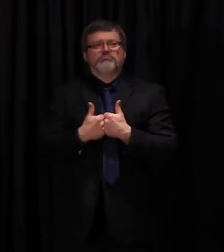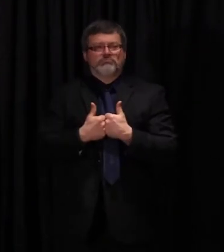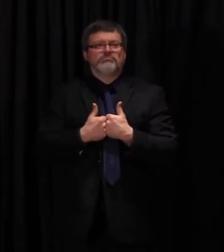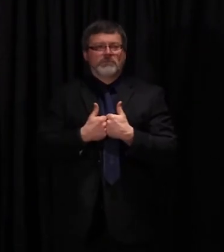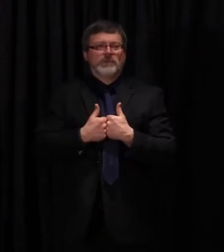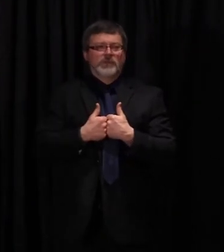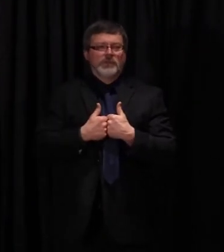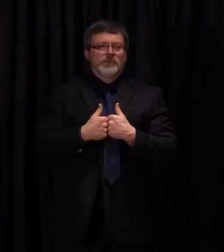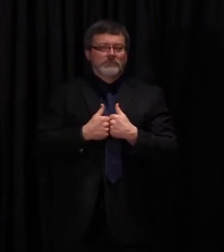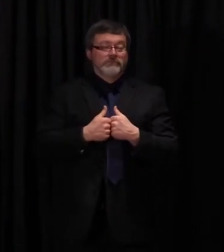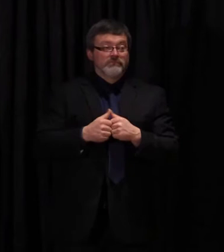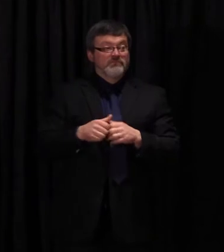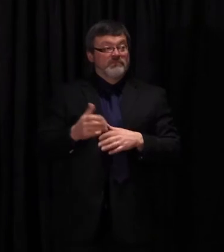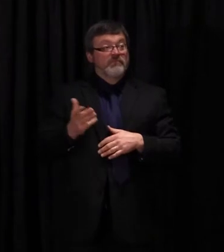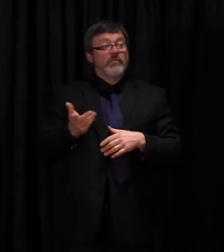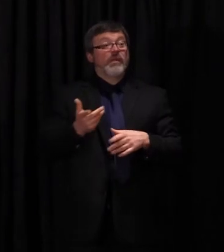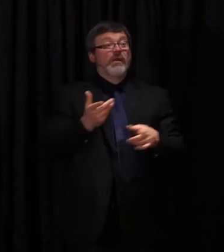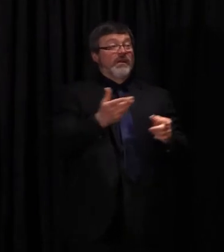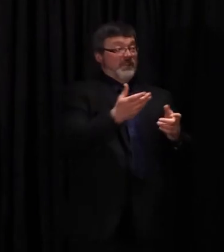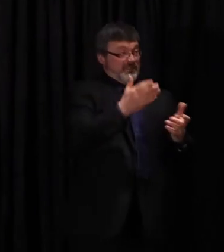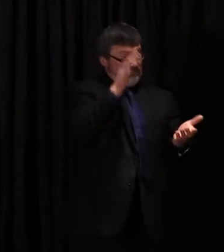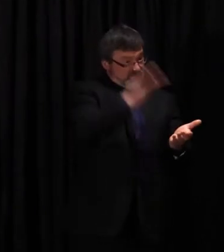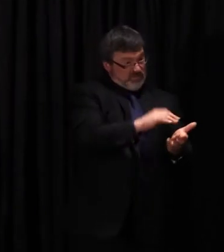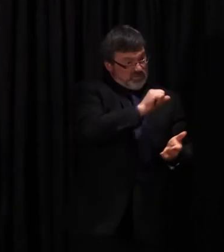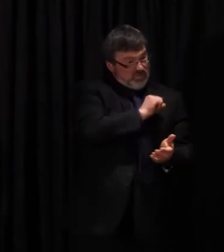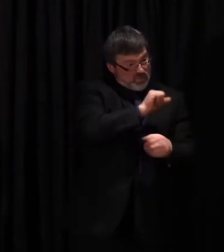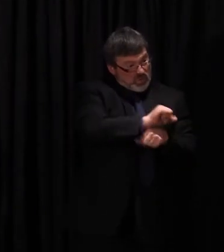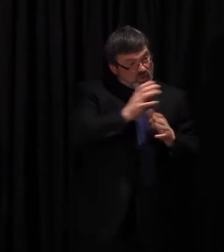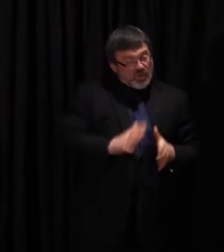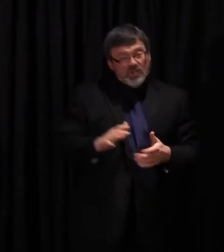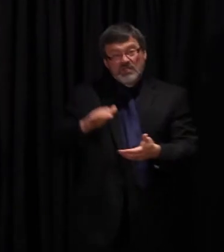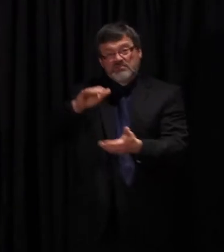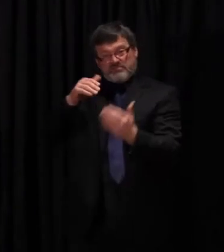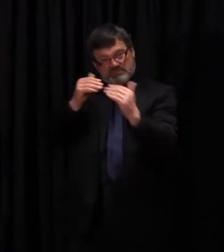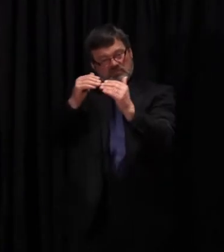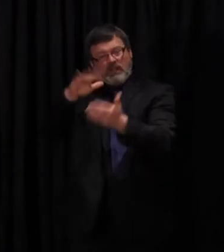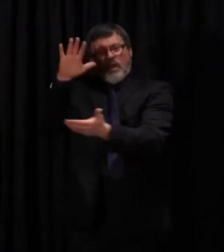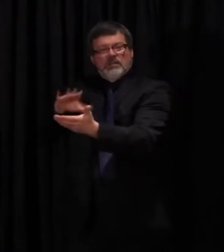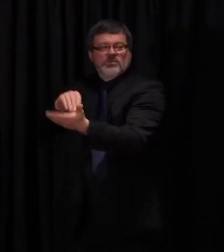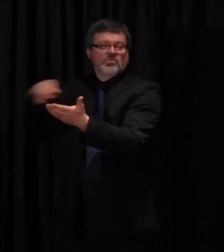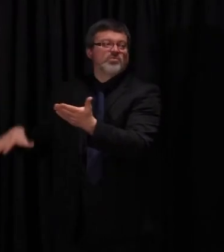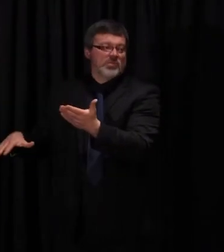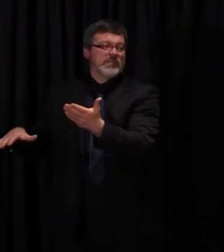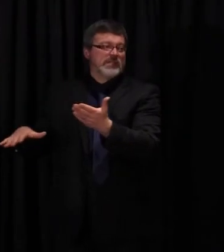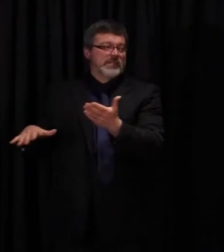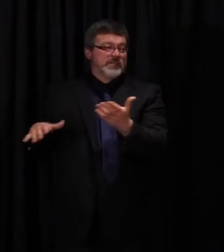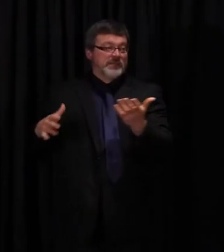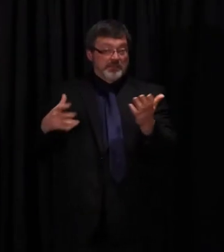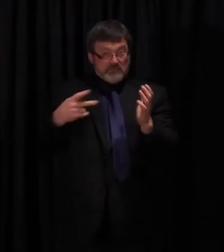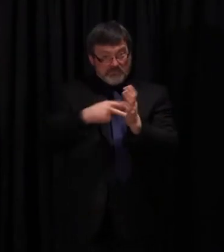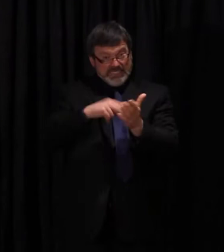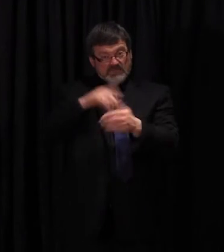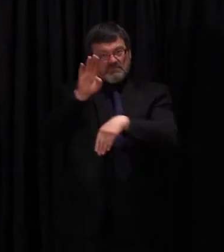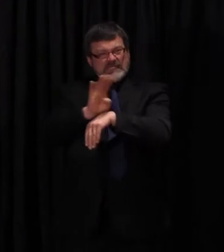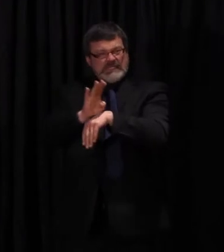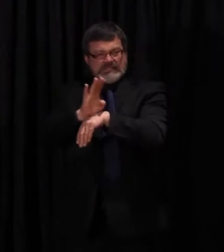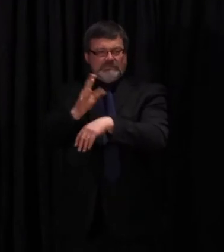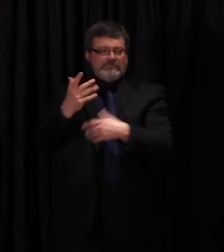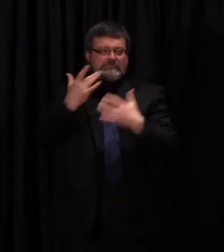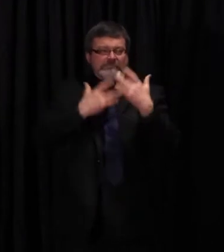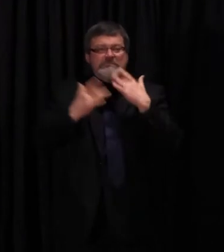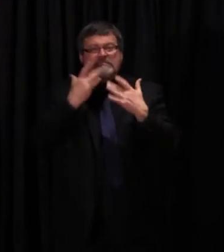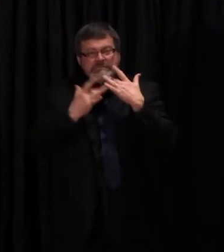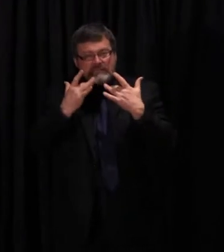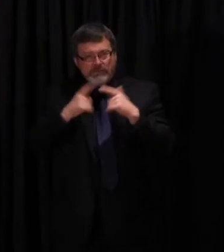Fewer workers and fewer students means our businesses struggle to fill the jobs they need to survive, deepening